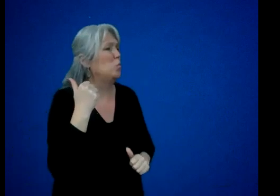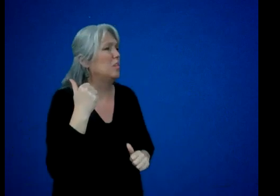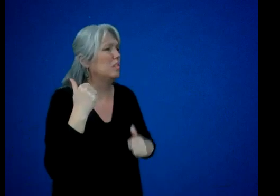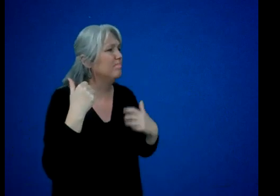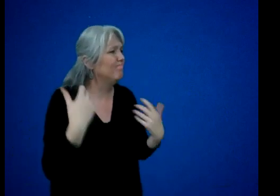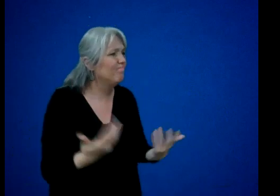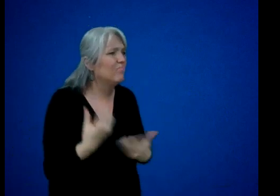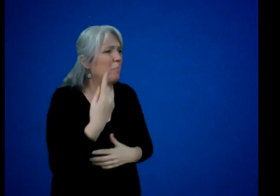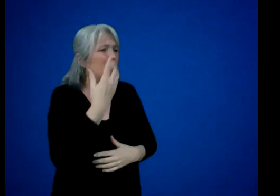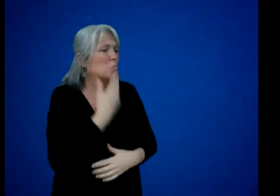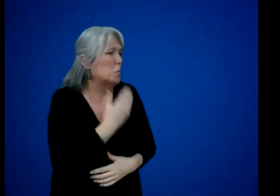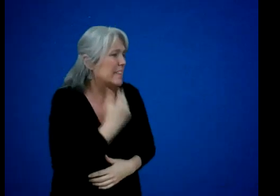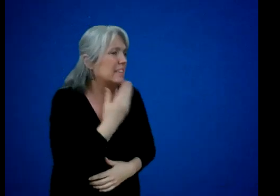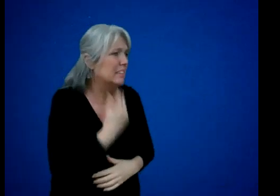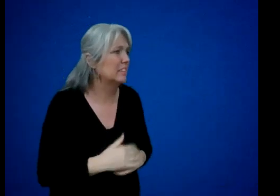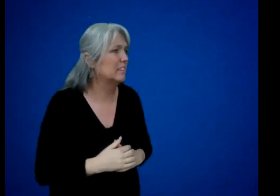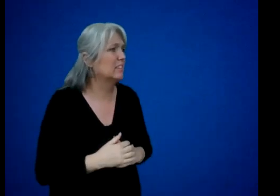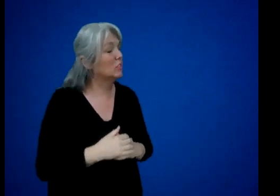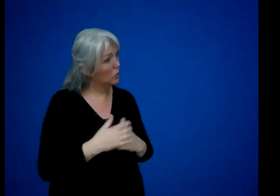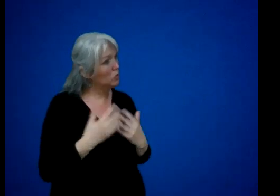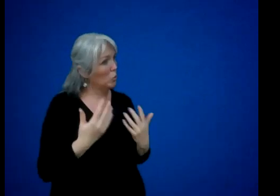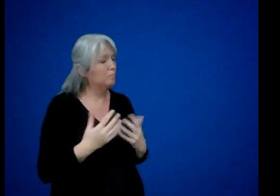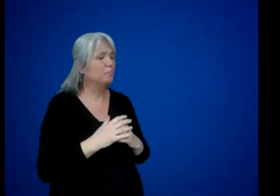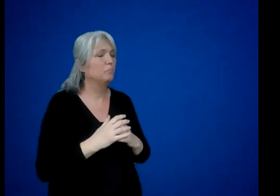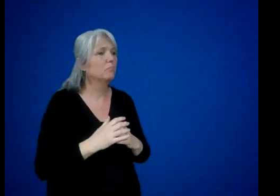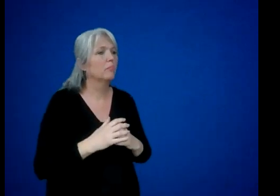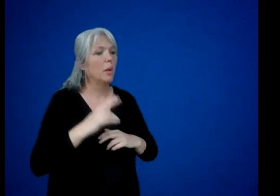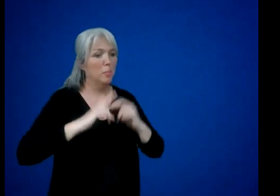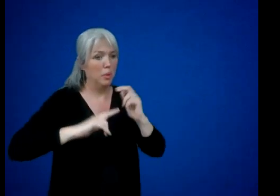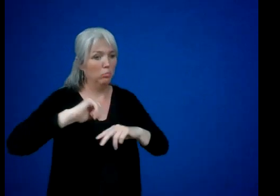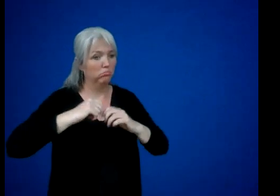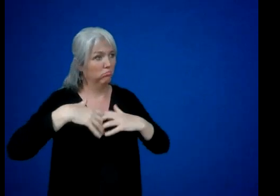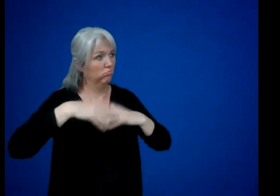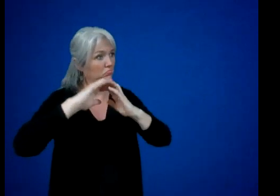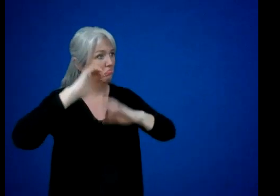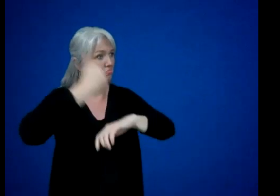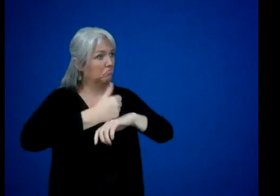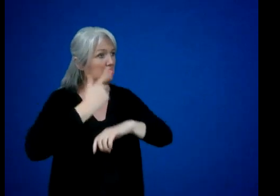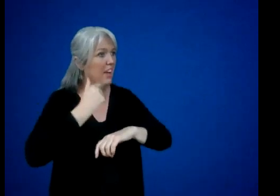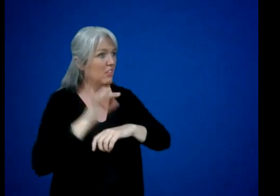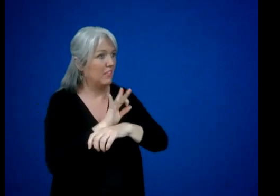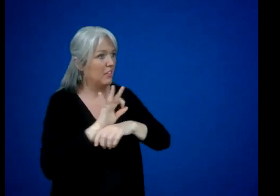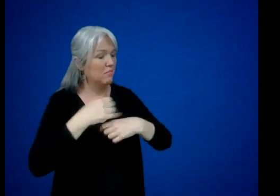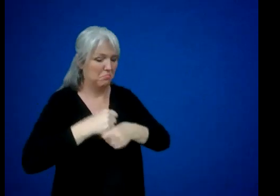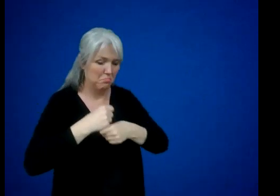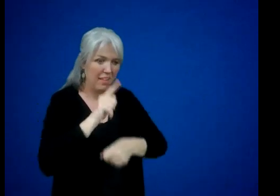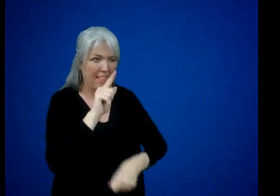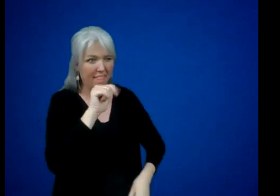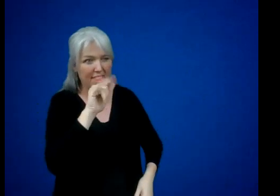was something sweet. So he built a candy factory and made litmus lozenges, and he